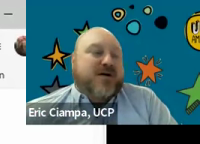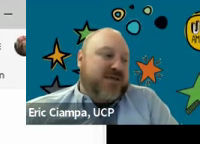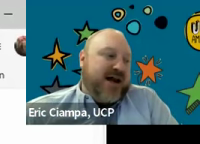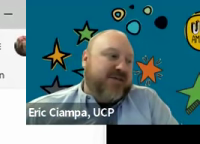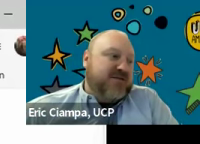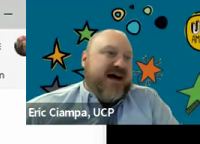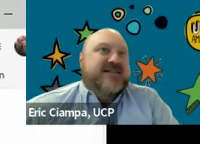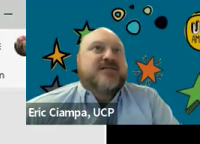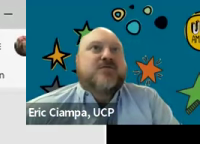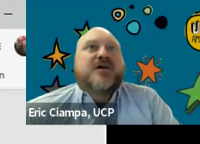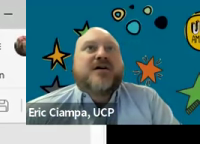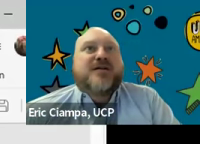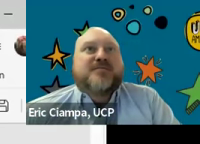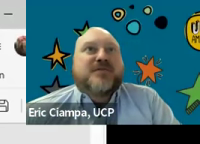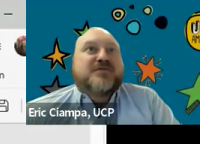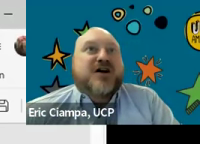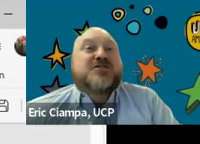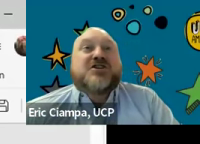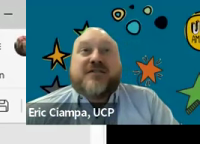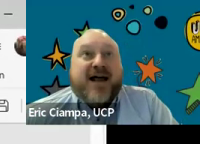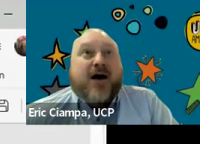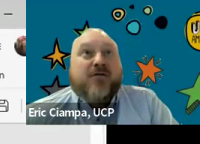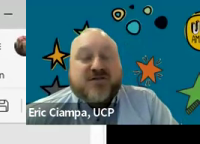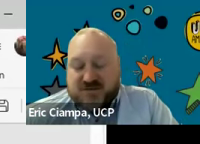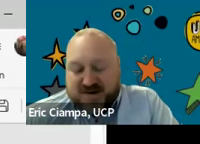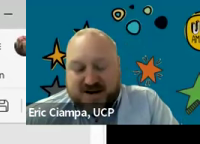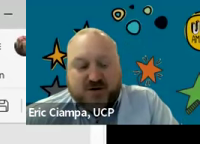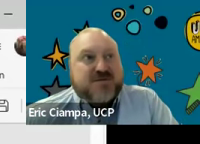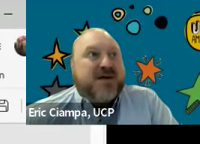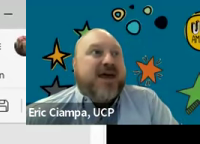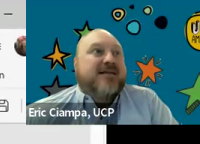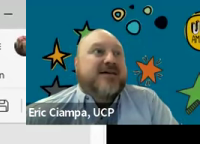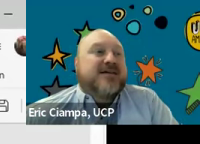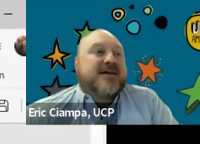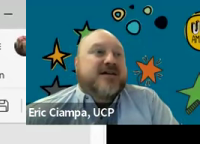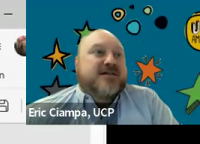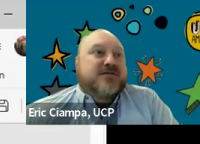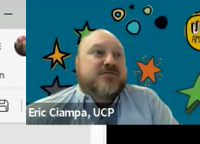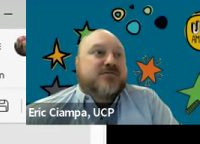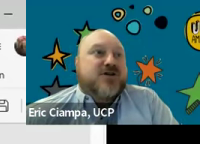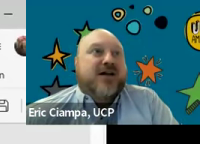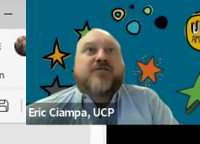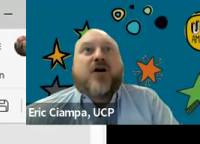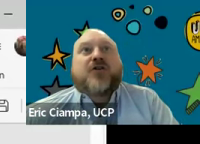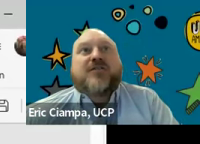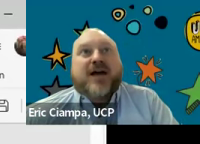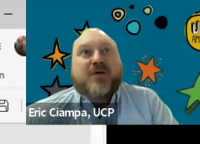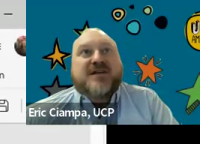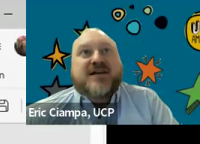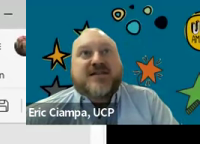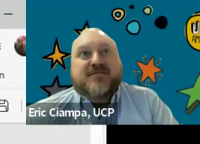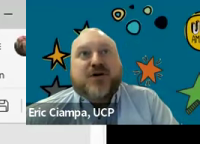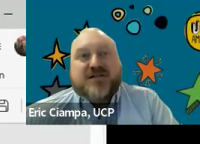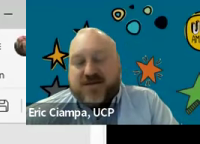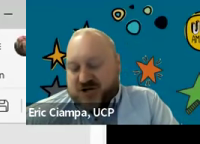So I just wanted to put that out there. I was asked to start to share that out to as many groups as we can to try to look for alternative